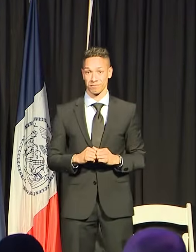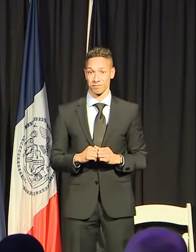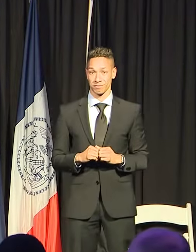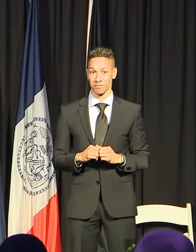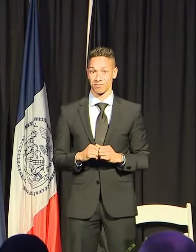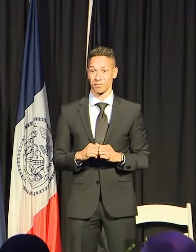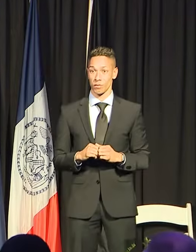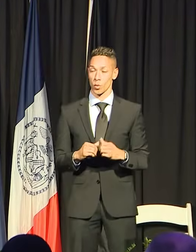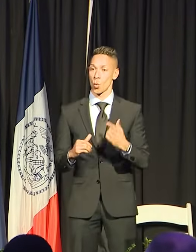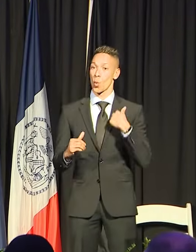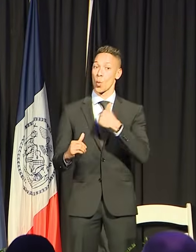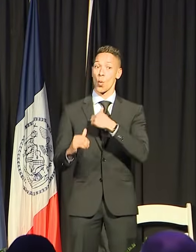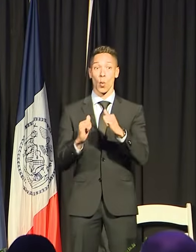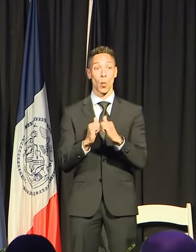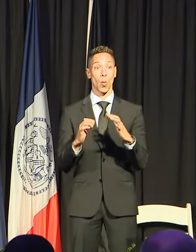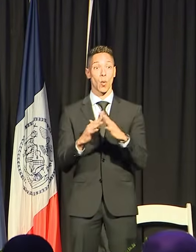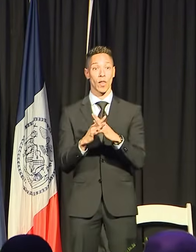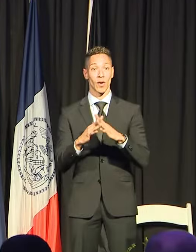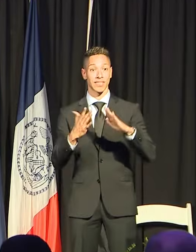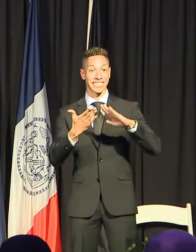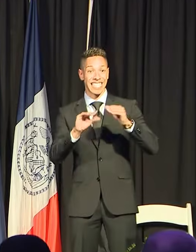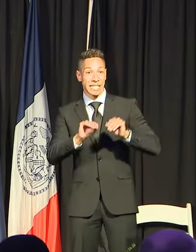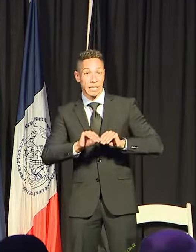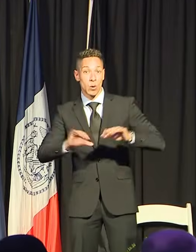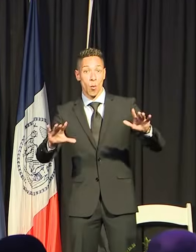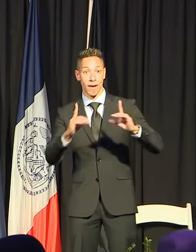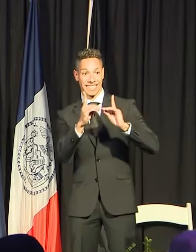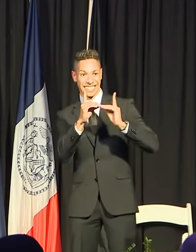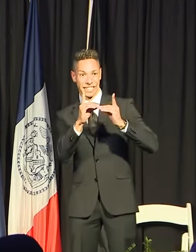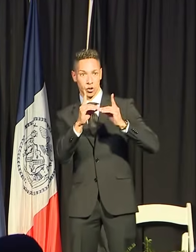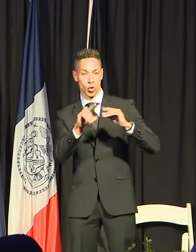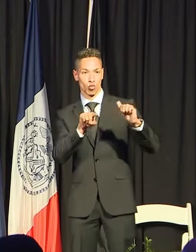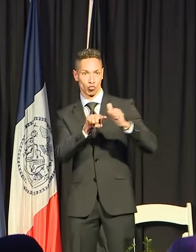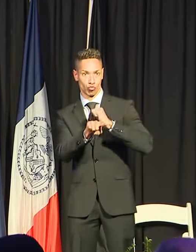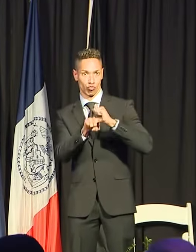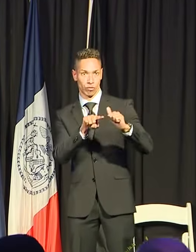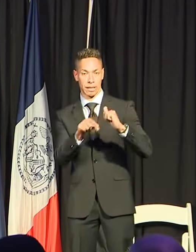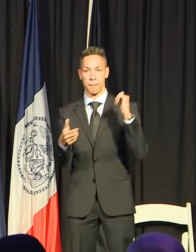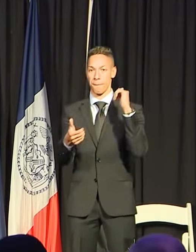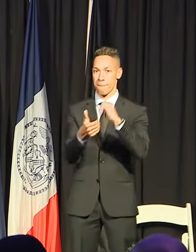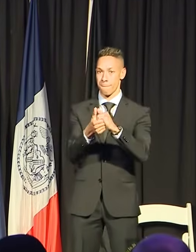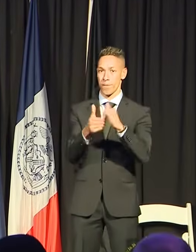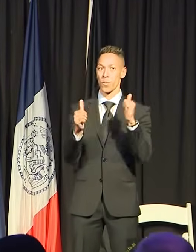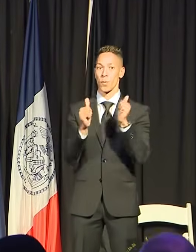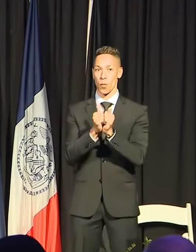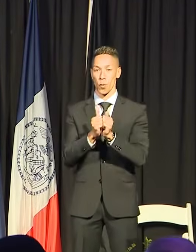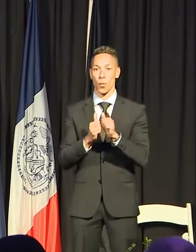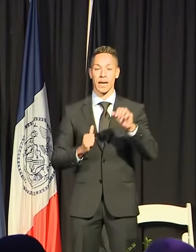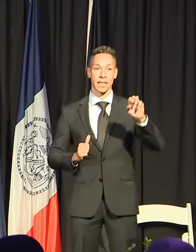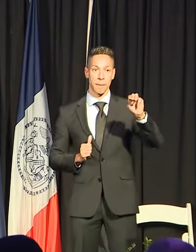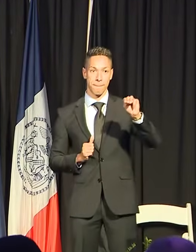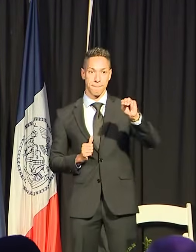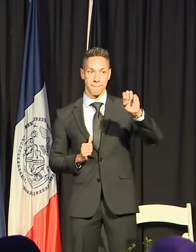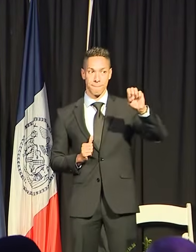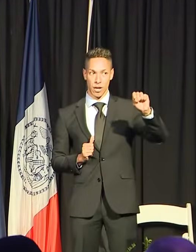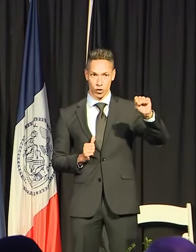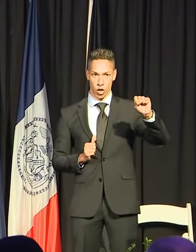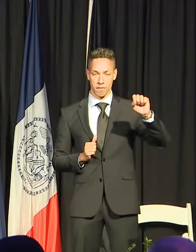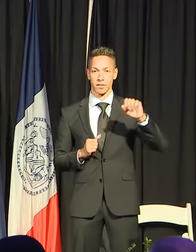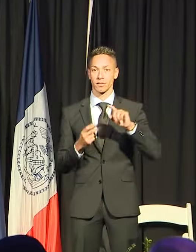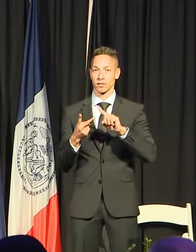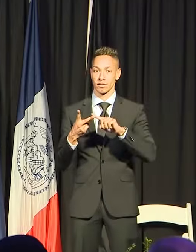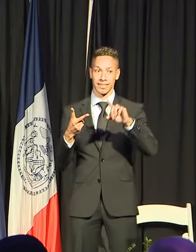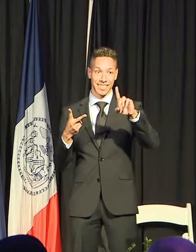We launched the citywide digital accessibility training in partnership with Microsoft,